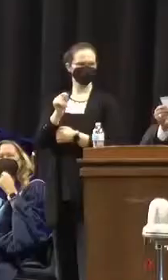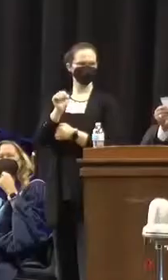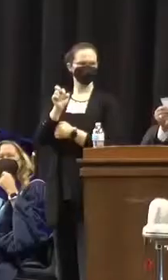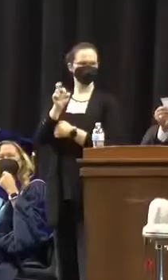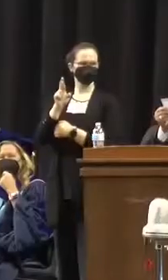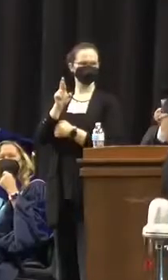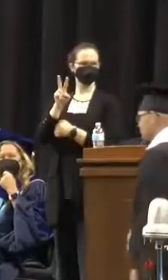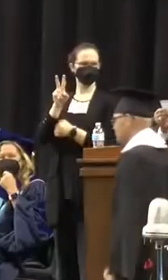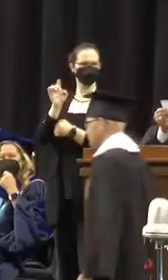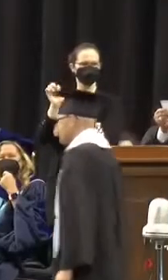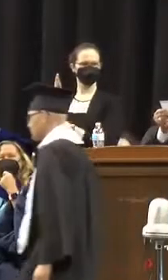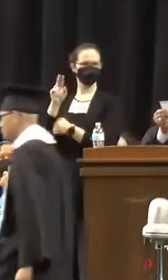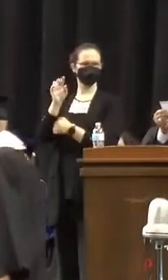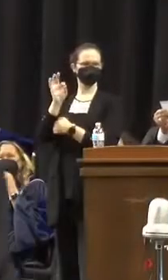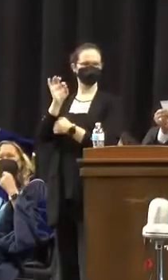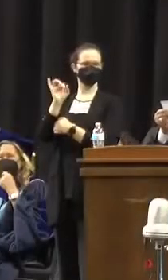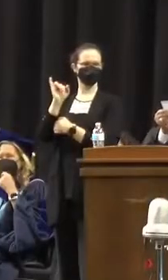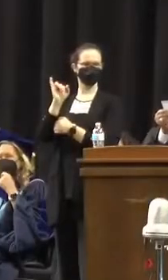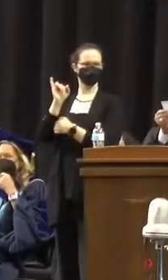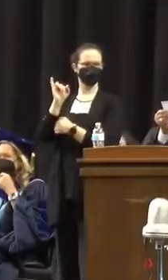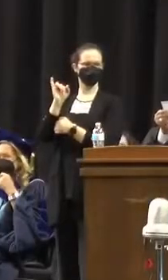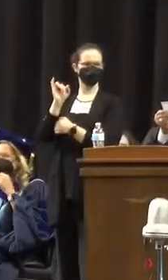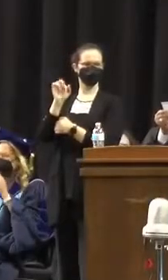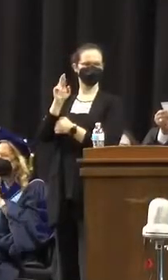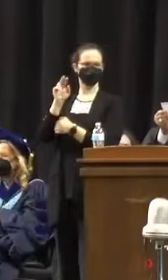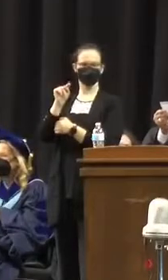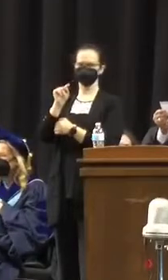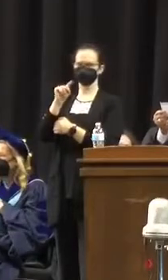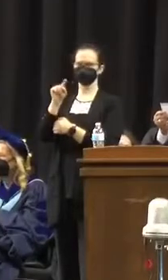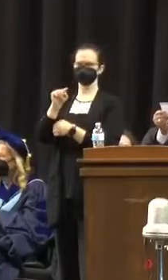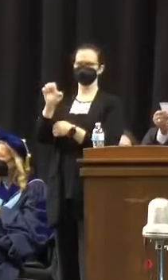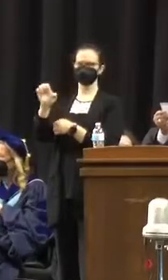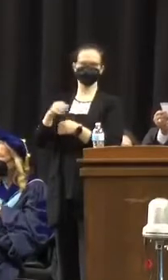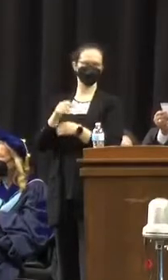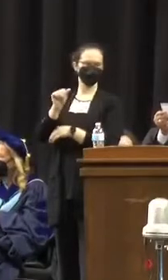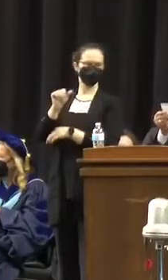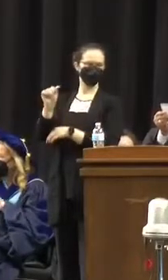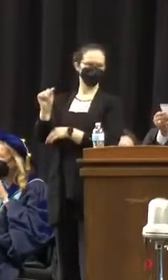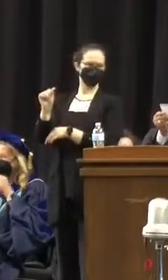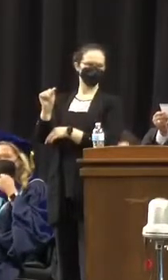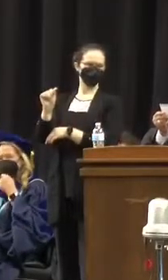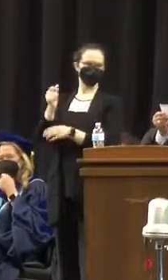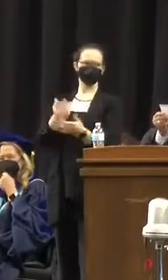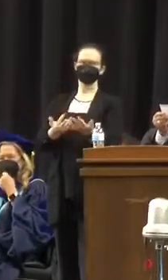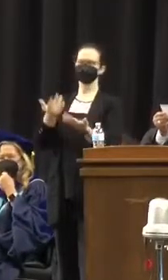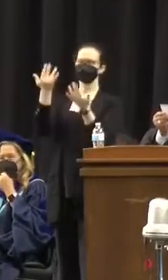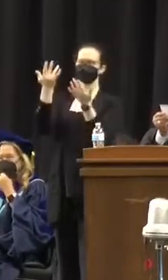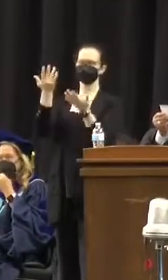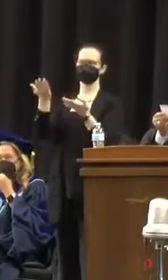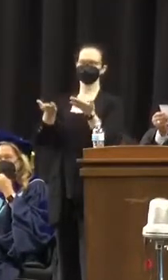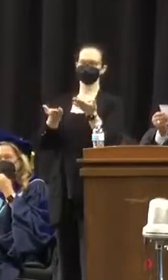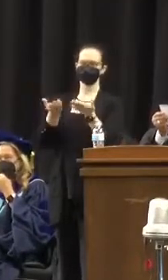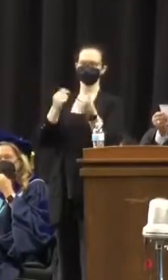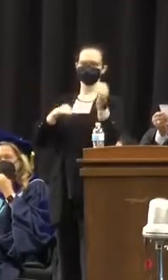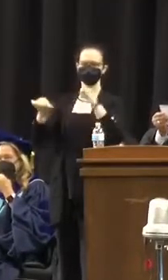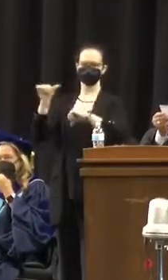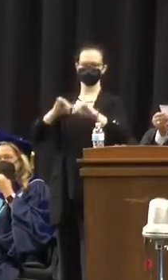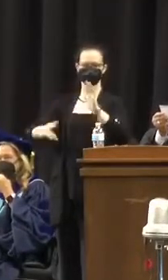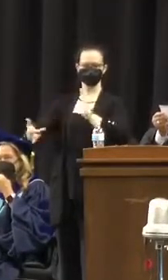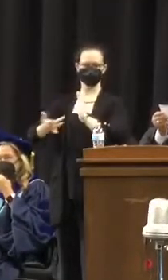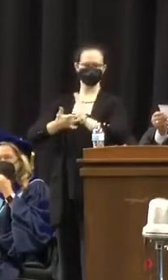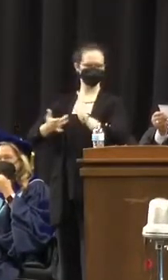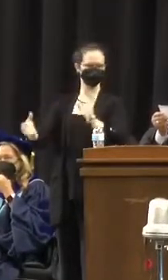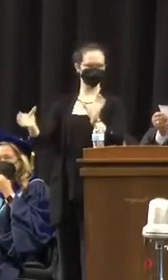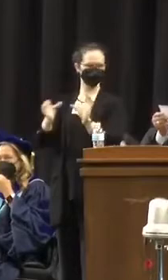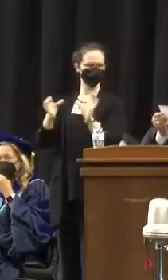Trevor Fritz, Associate of Applied Science, Fire Science Technology,